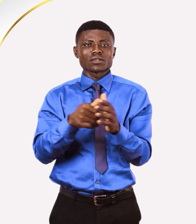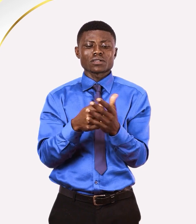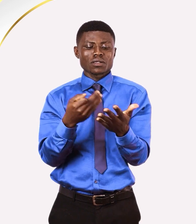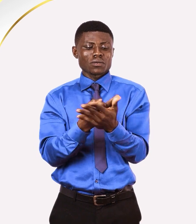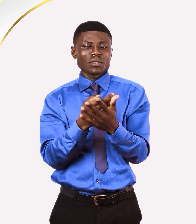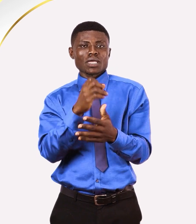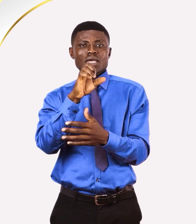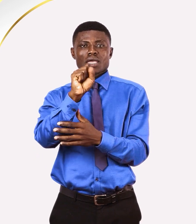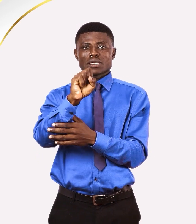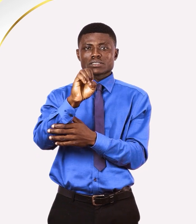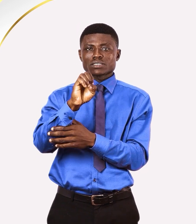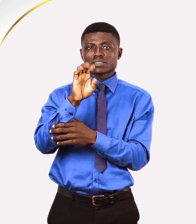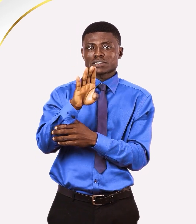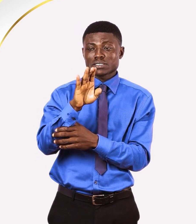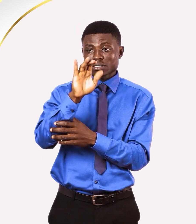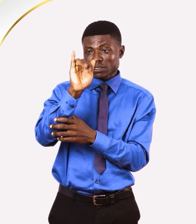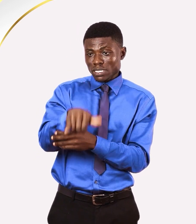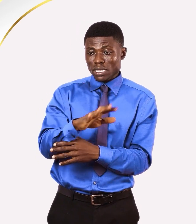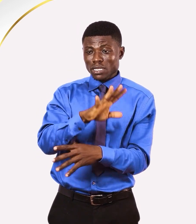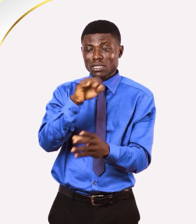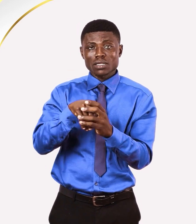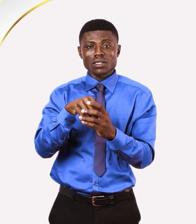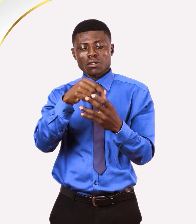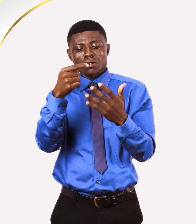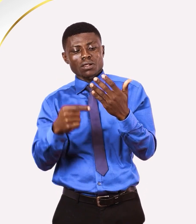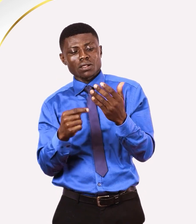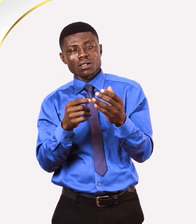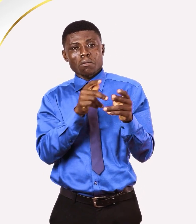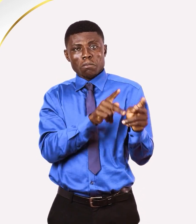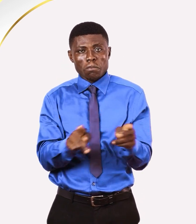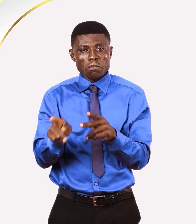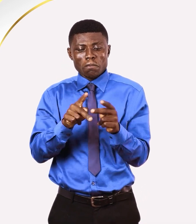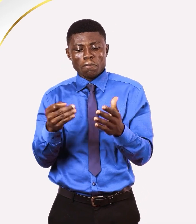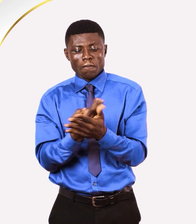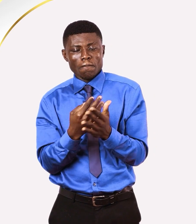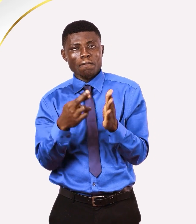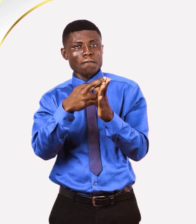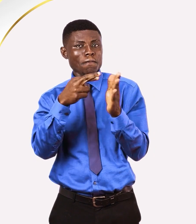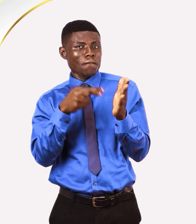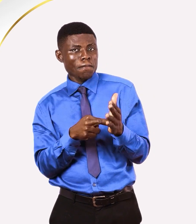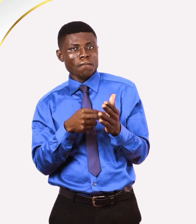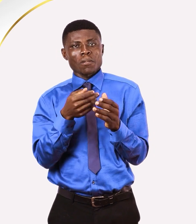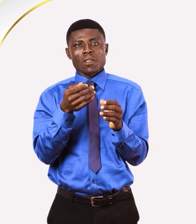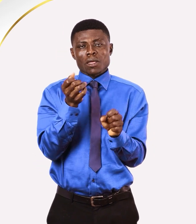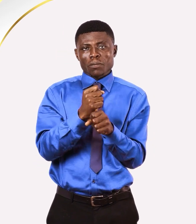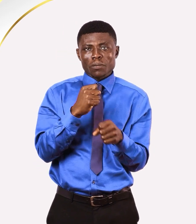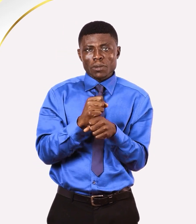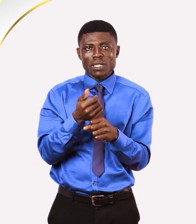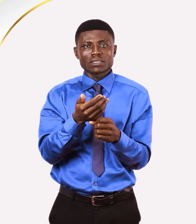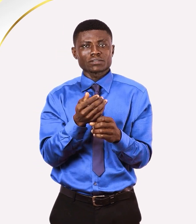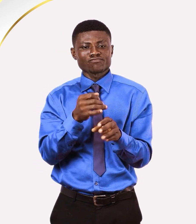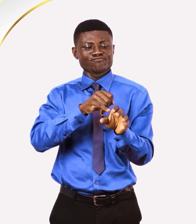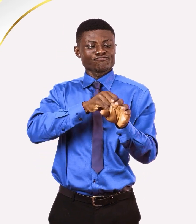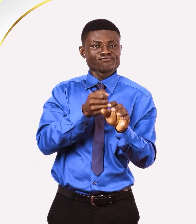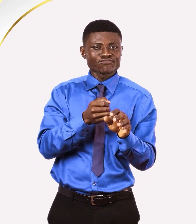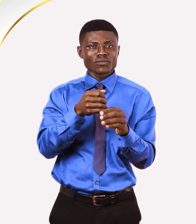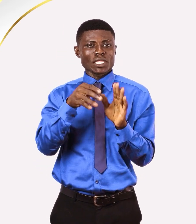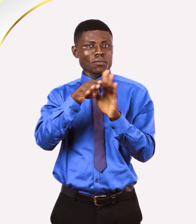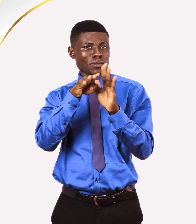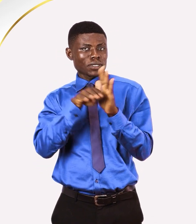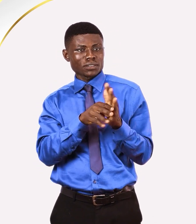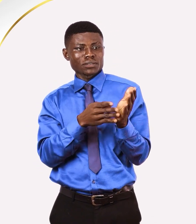funds of the SEC. This includes the preparation of financial reports, formulation and implementation of